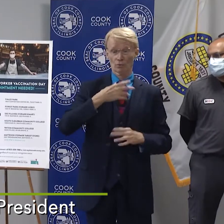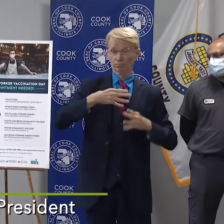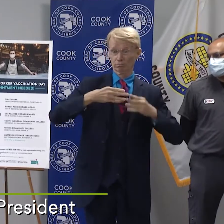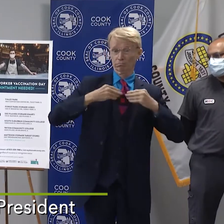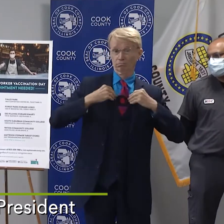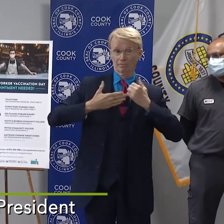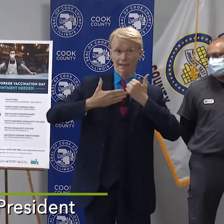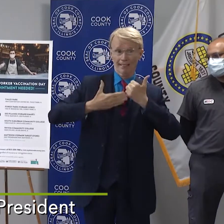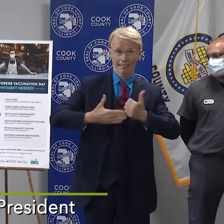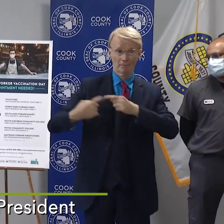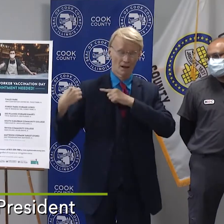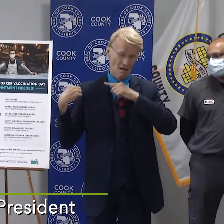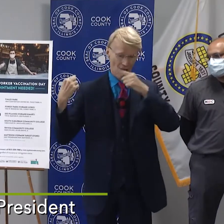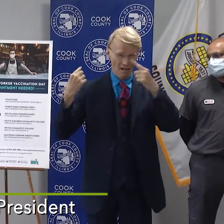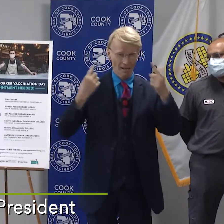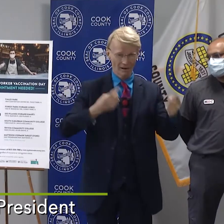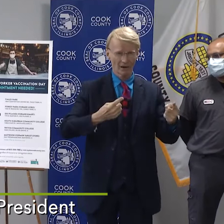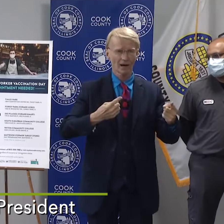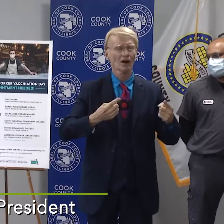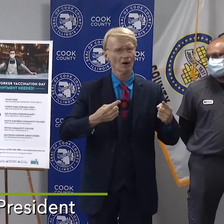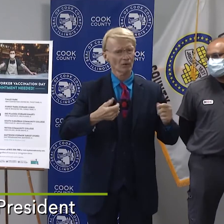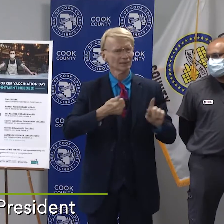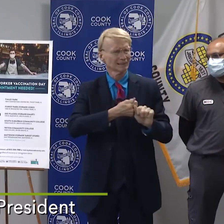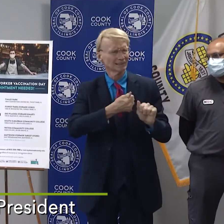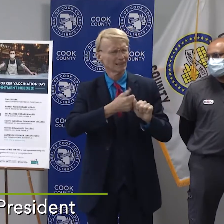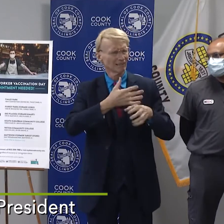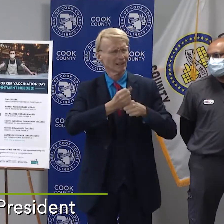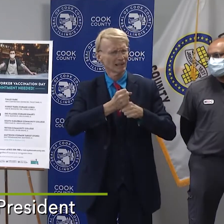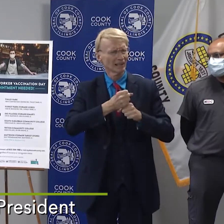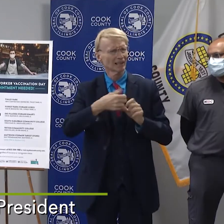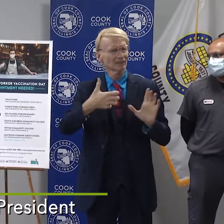the way through this, are protected against COVID too.